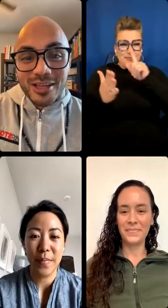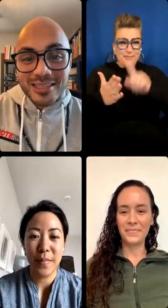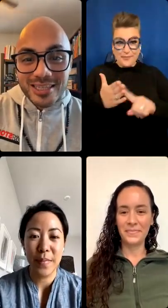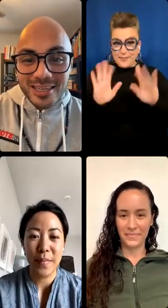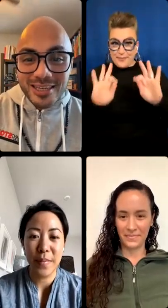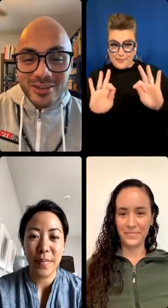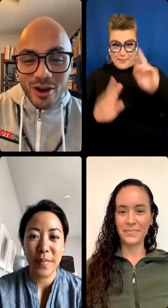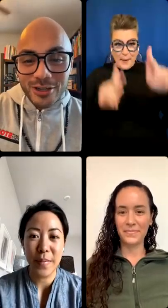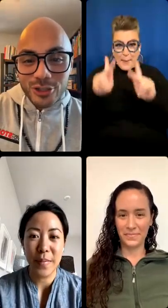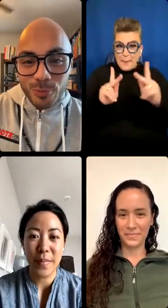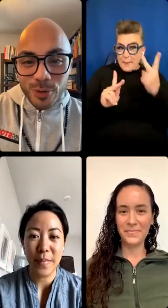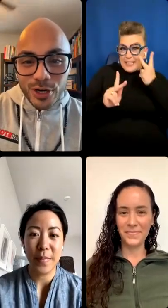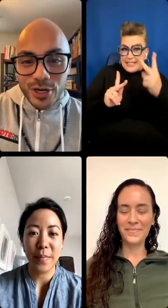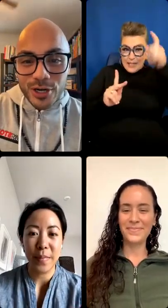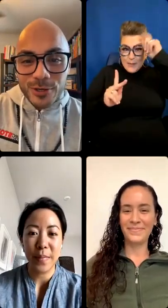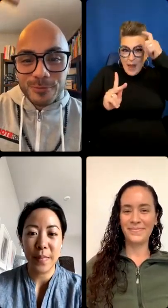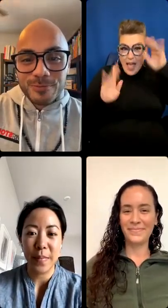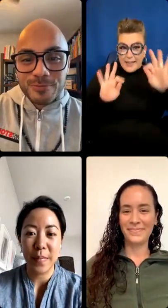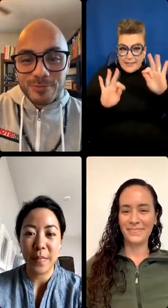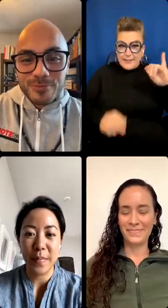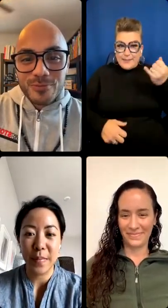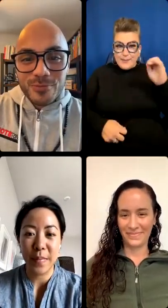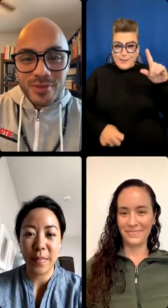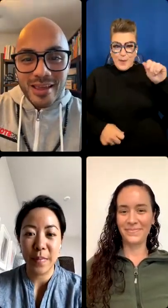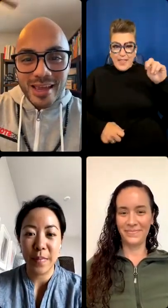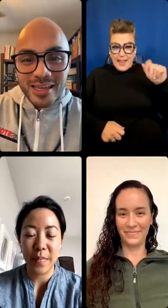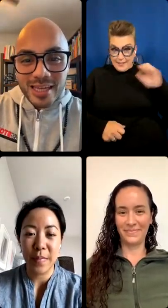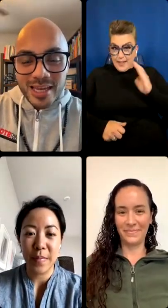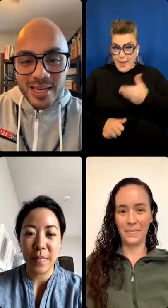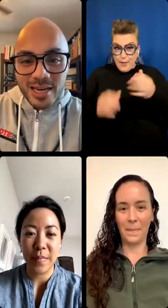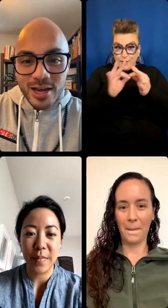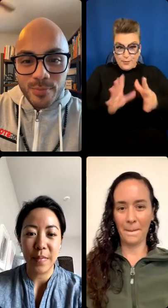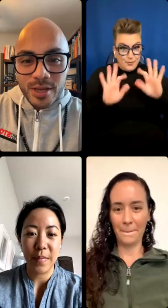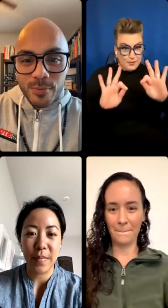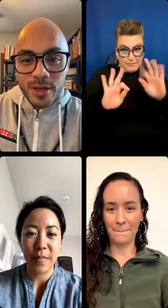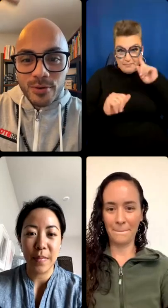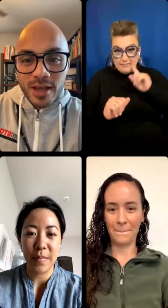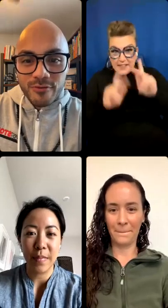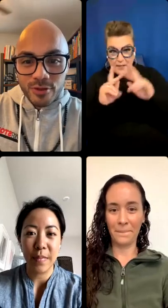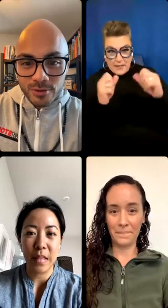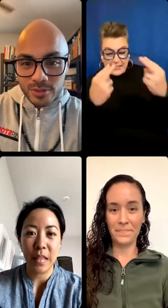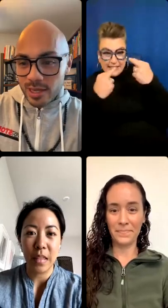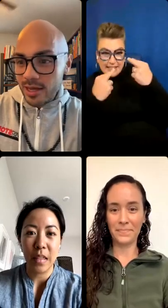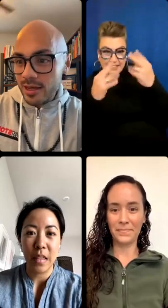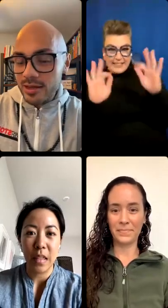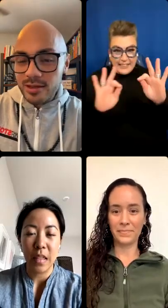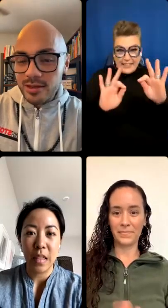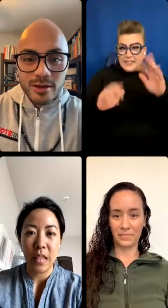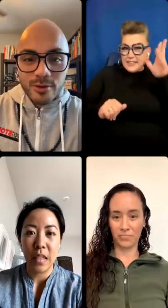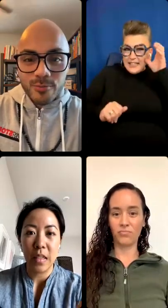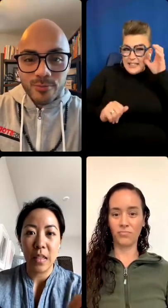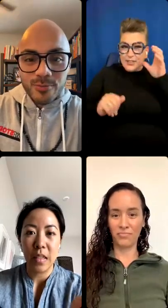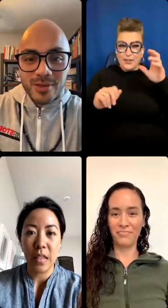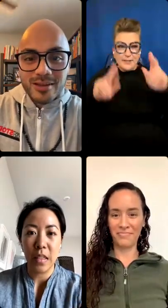see Yolanta, our interpreter? You can hear me okay for those that,